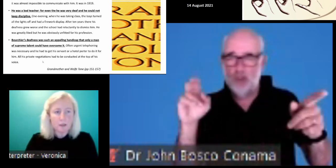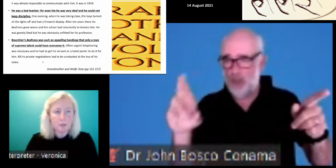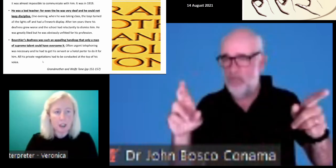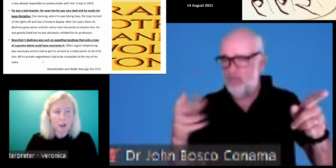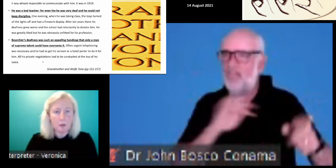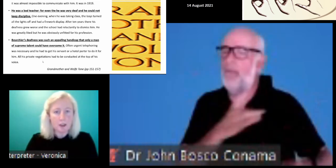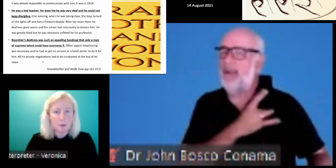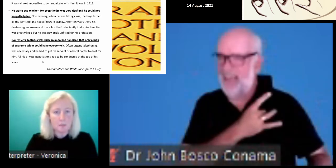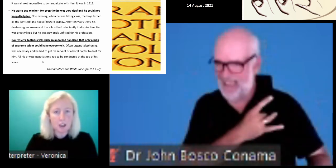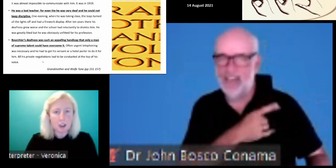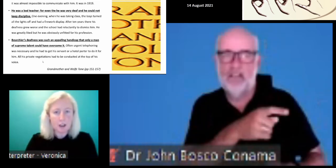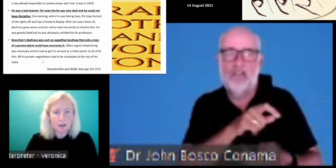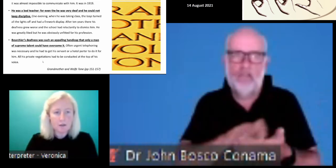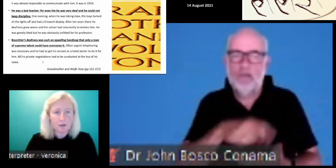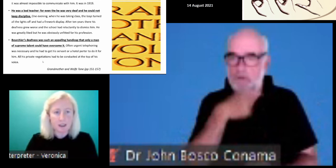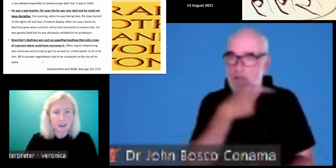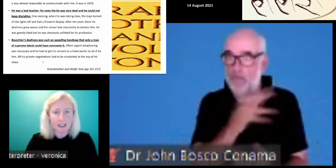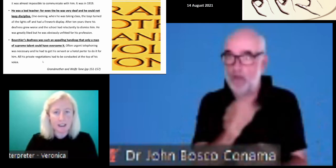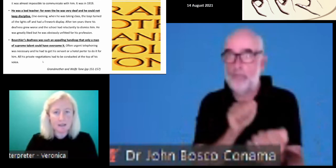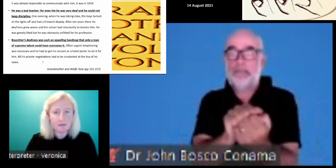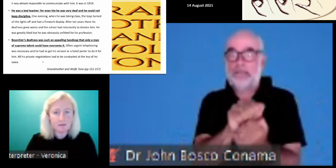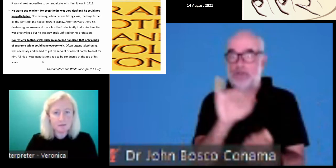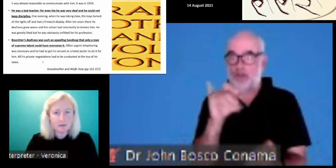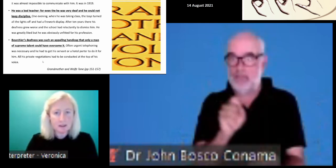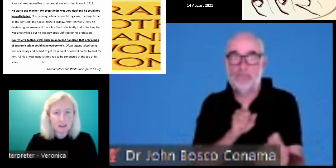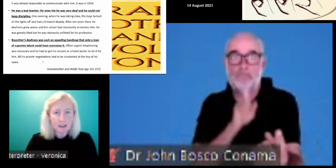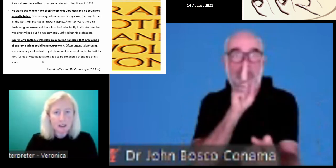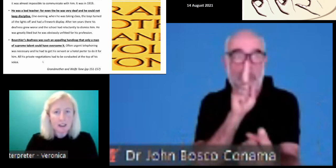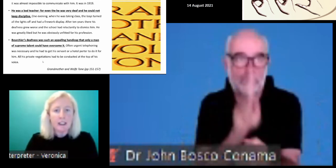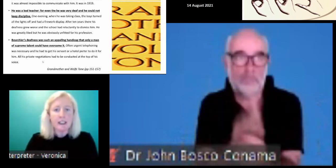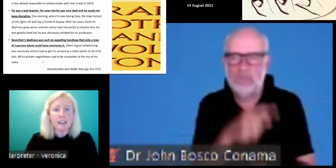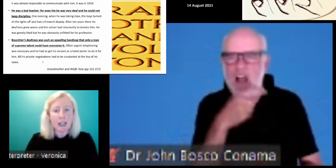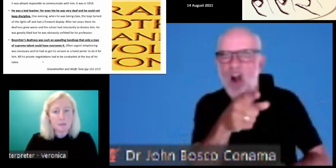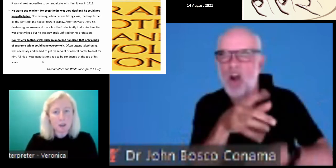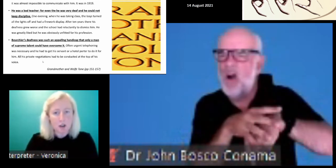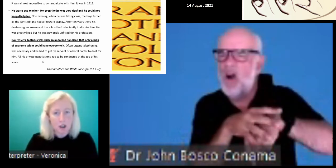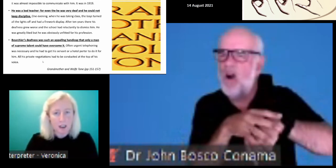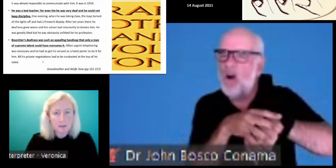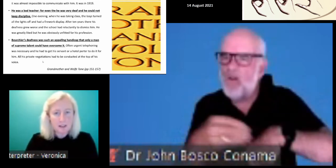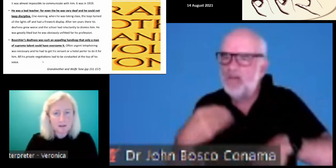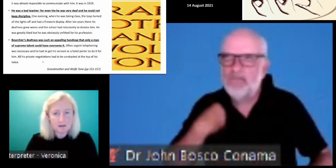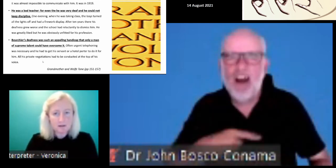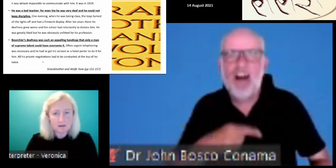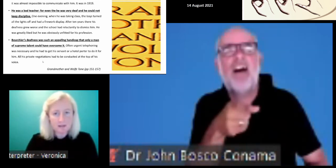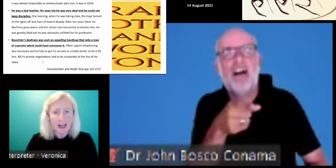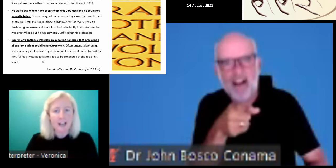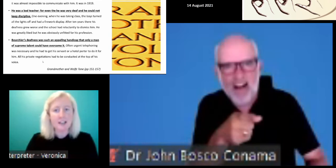Written by Hubert Butler from Kilkenny. He had met with James as an